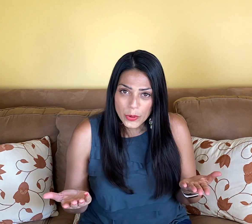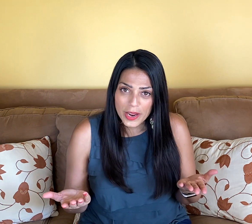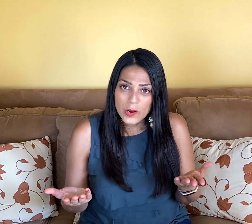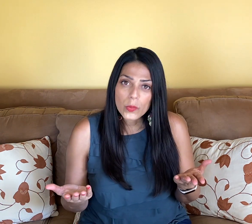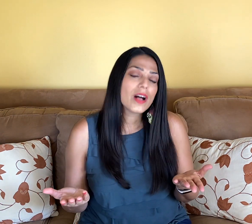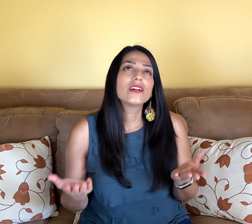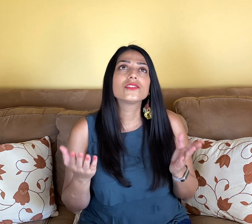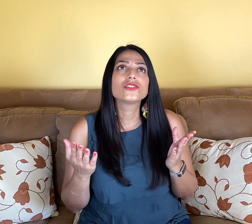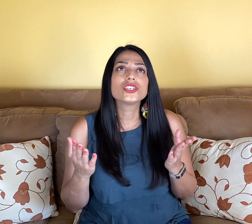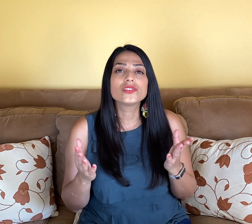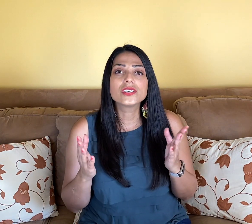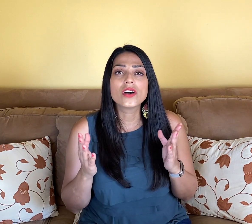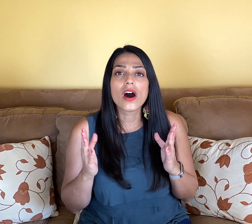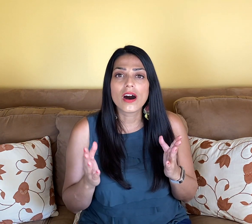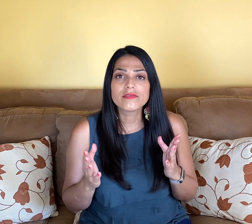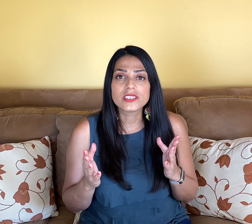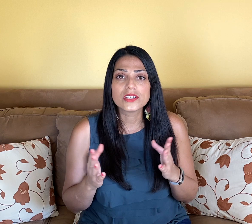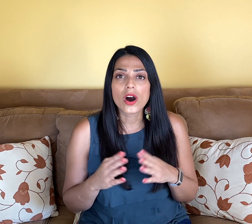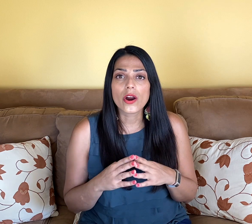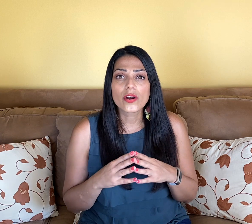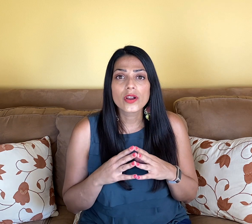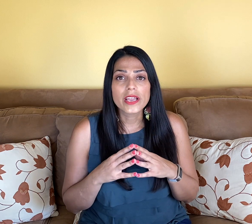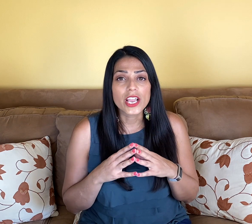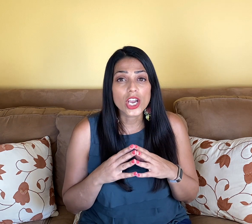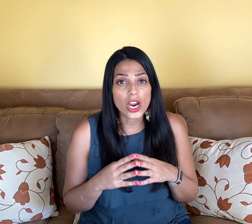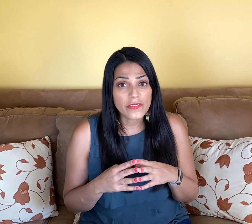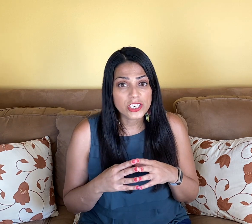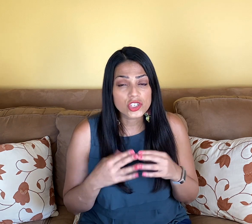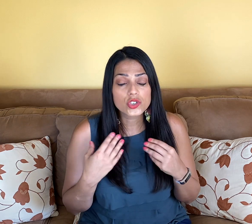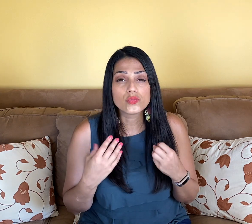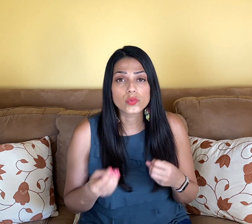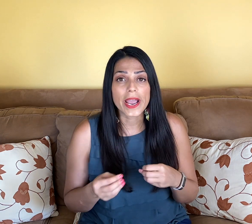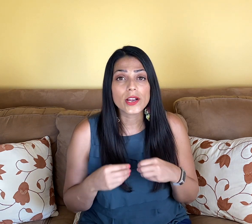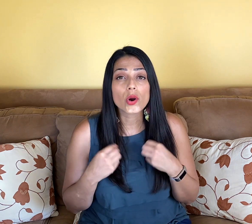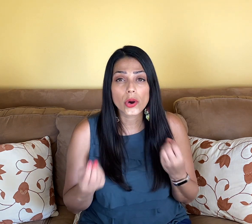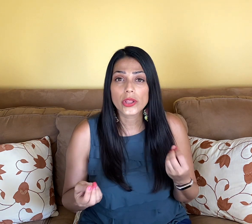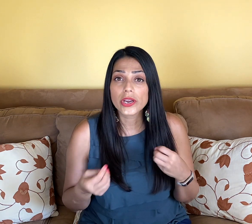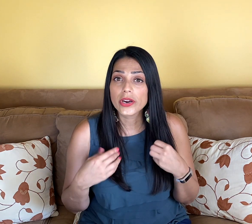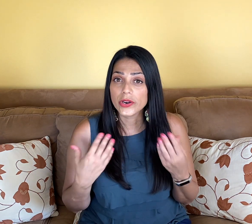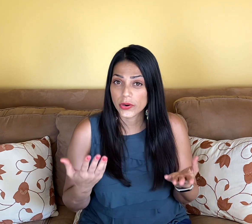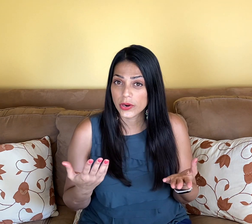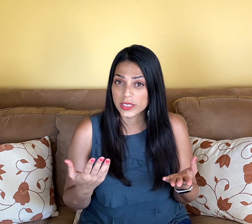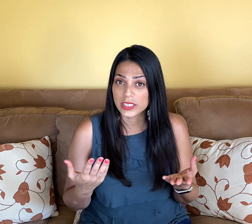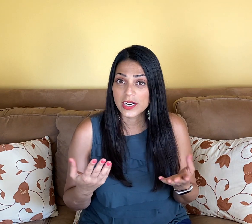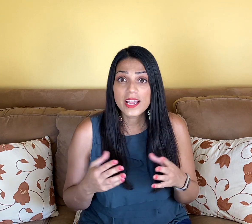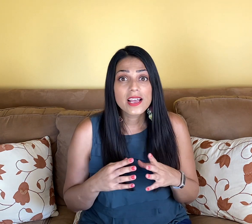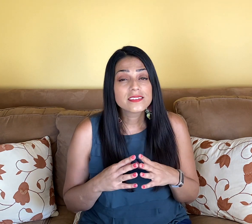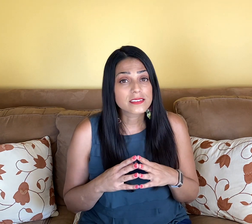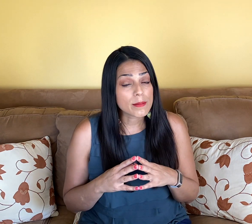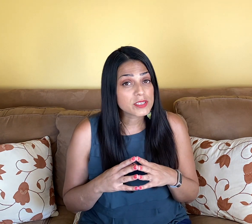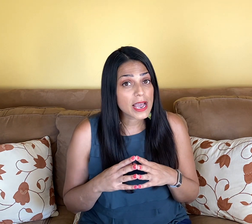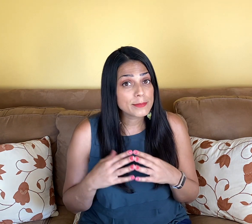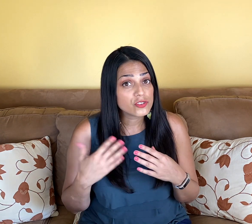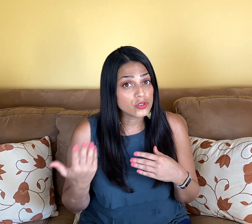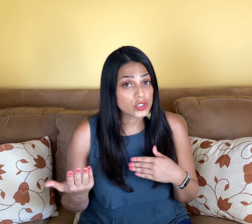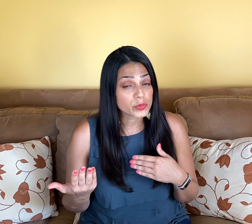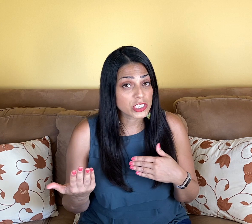important? Well, children often are encouraged to write earlier and earlier, sometimes due to pressure